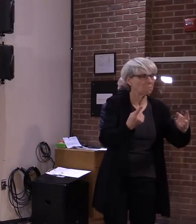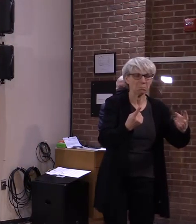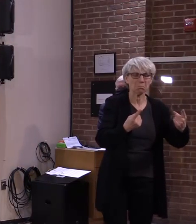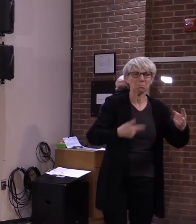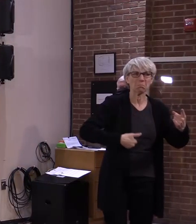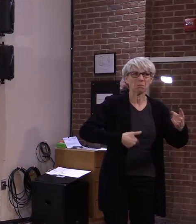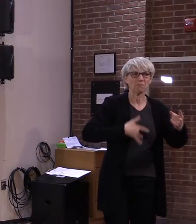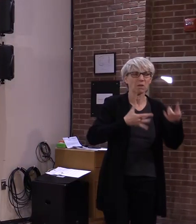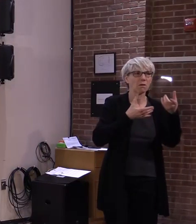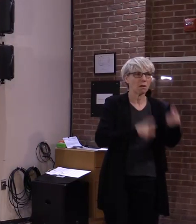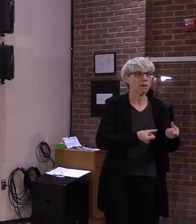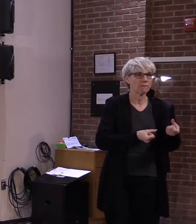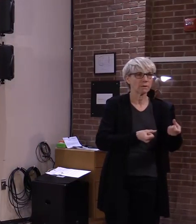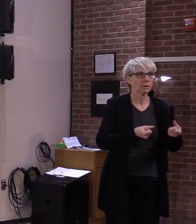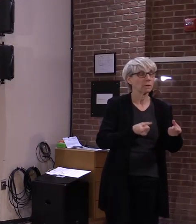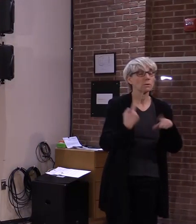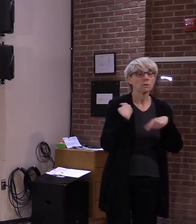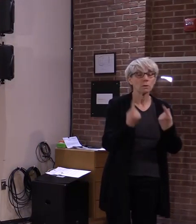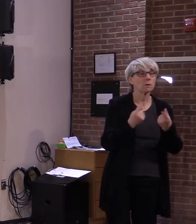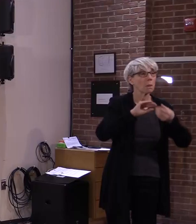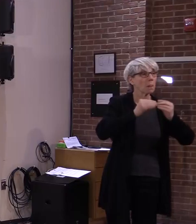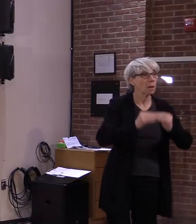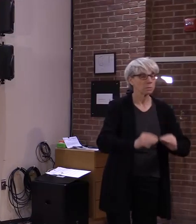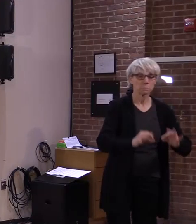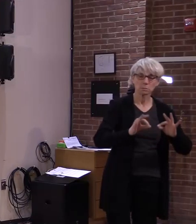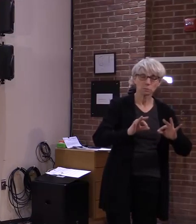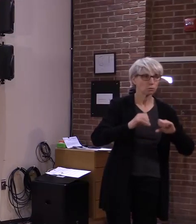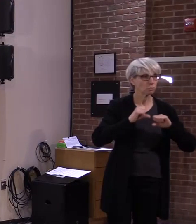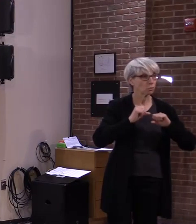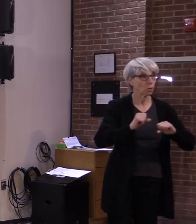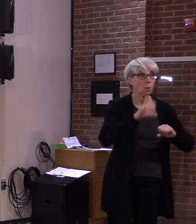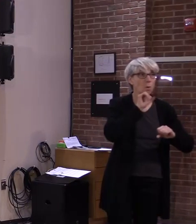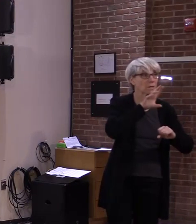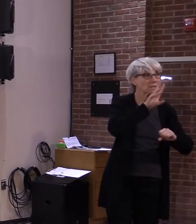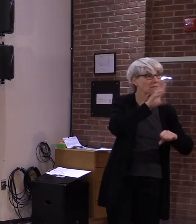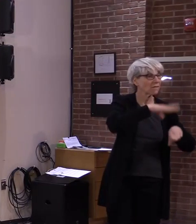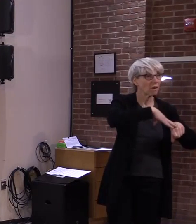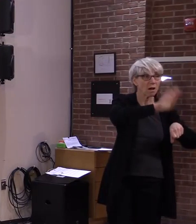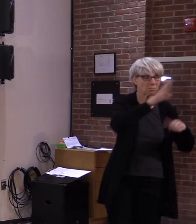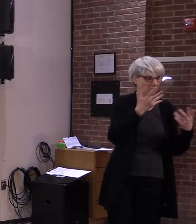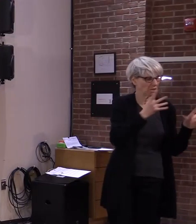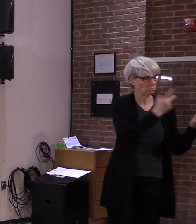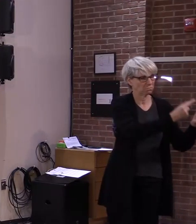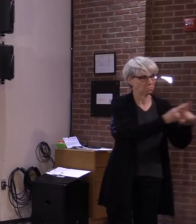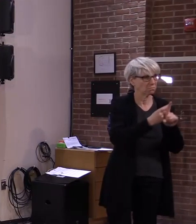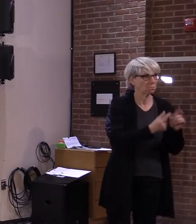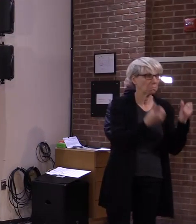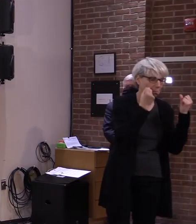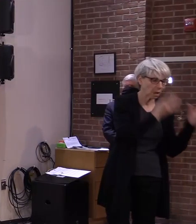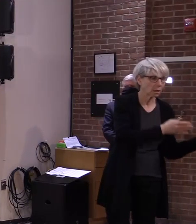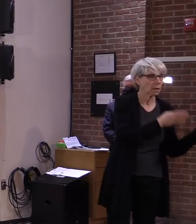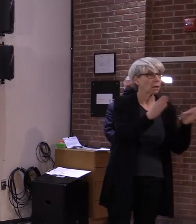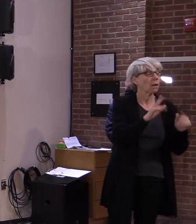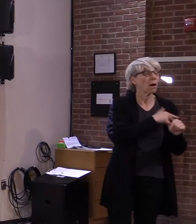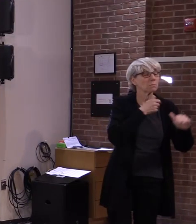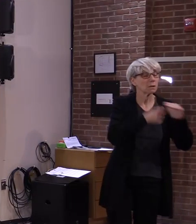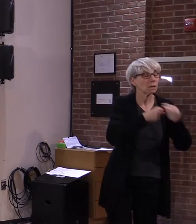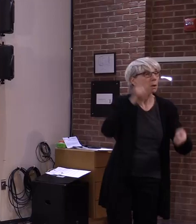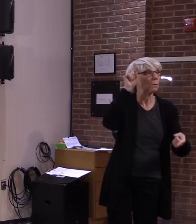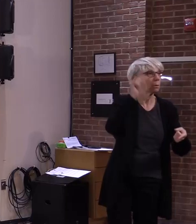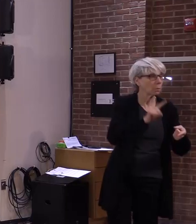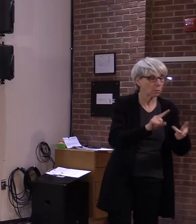with what we've seen thus far from the data in terms of those 65 and over. We've already vaccinated. Hospitalizations are down significantly, deaths